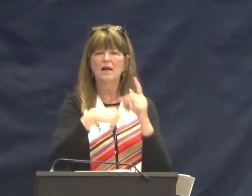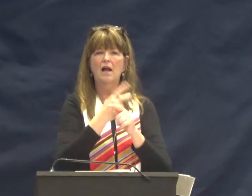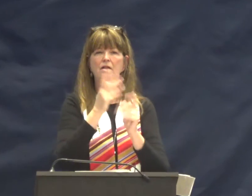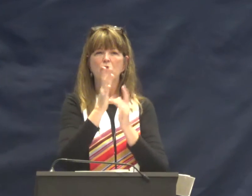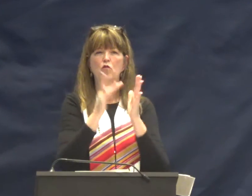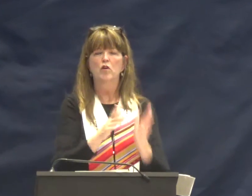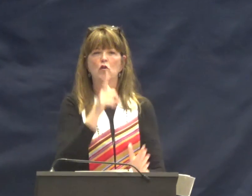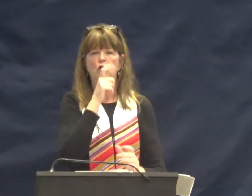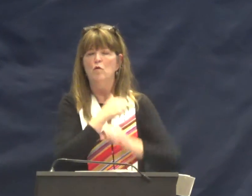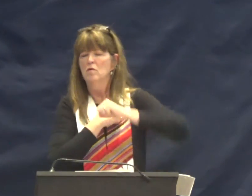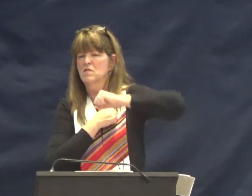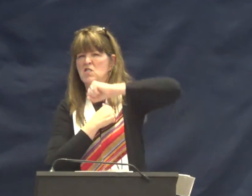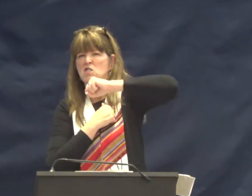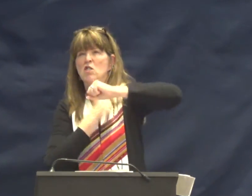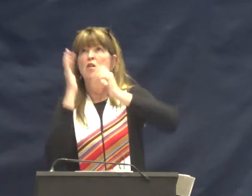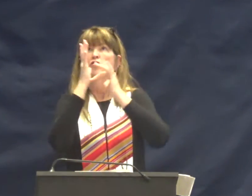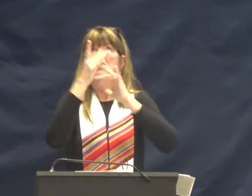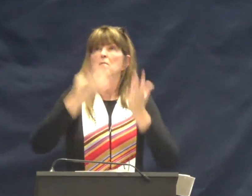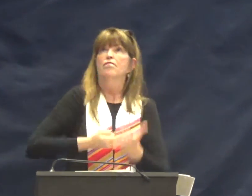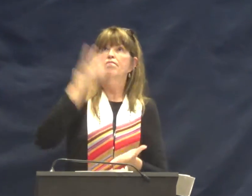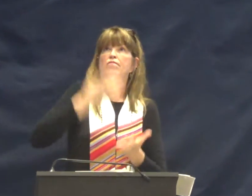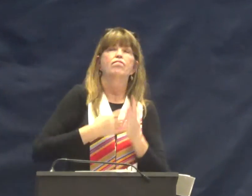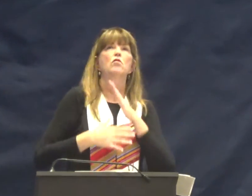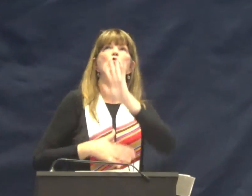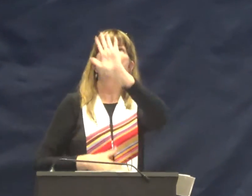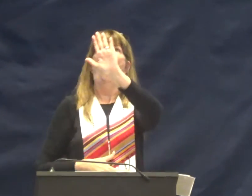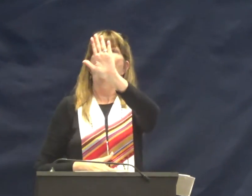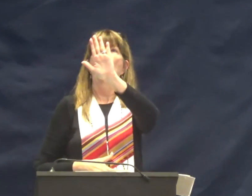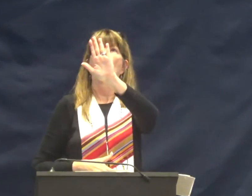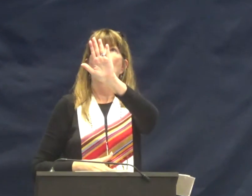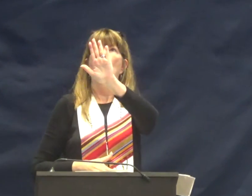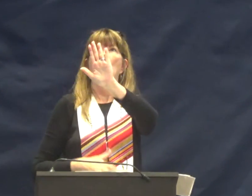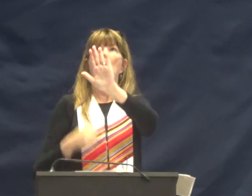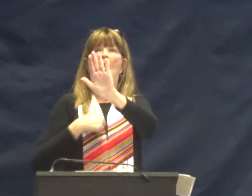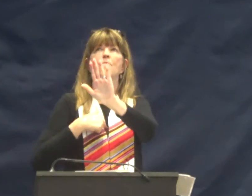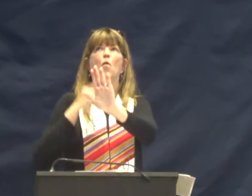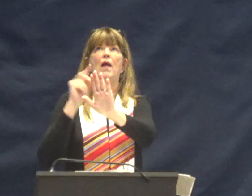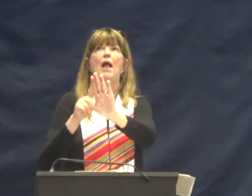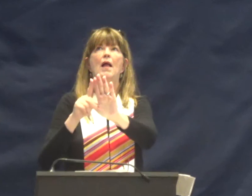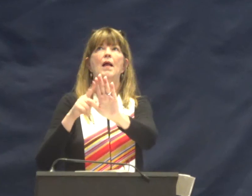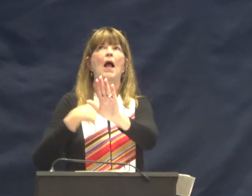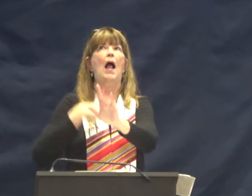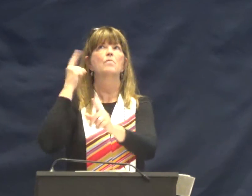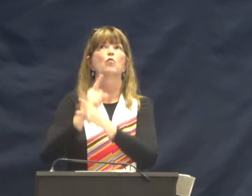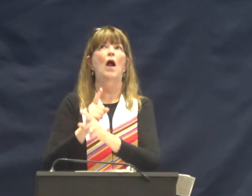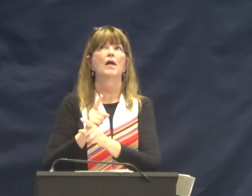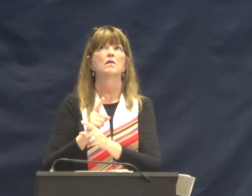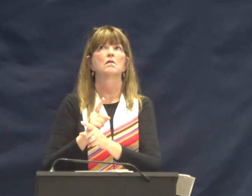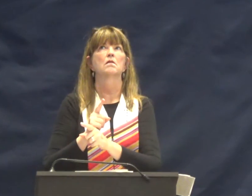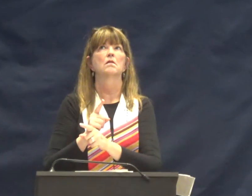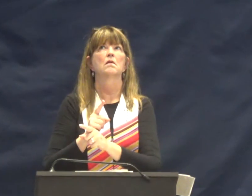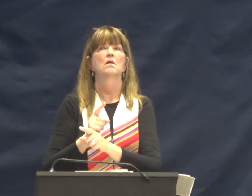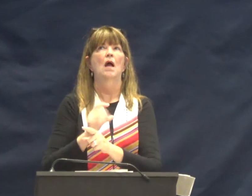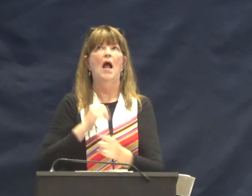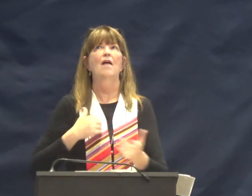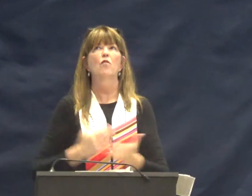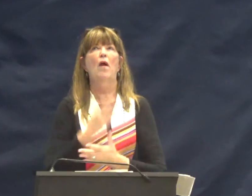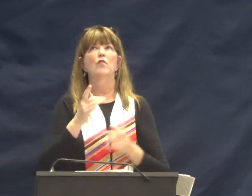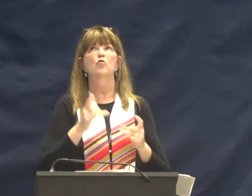Don't be the kind of Christian who resists Jesus' winnowing. Don't just put him up and say, hey, I'm okay,